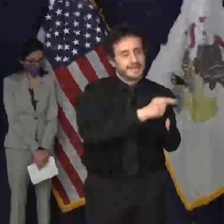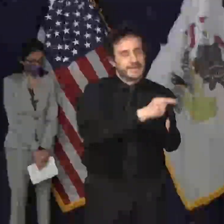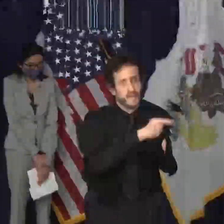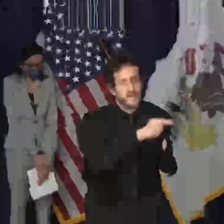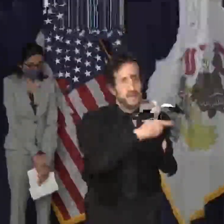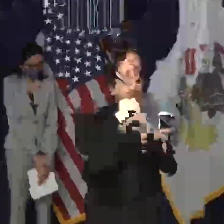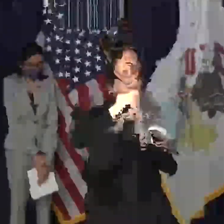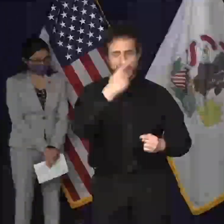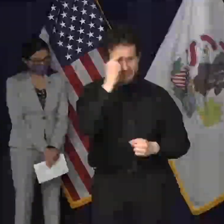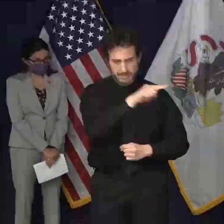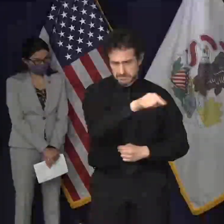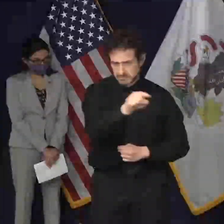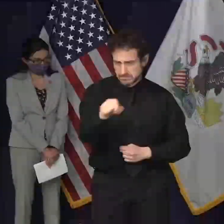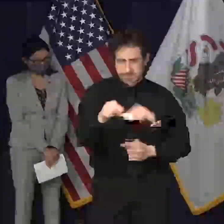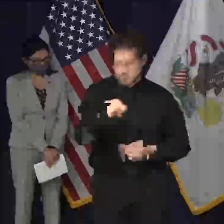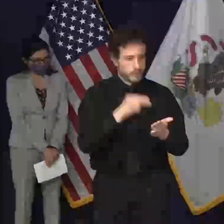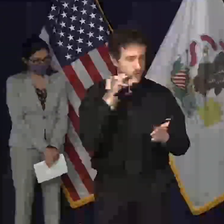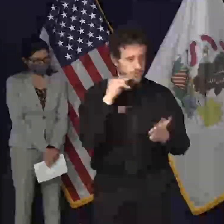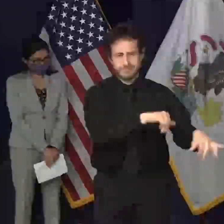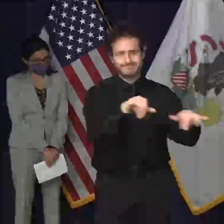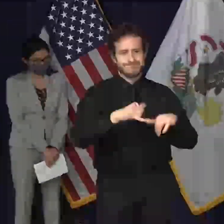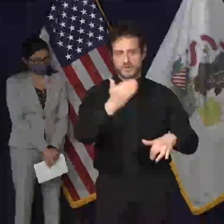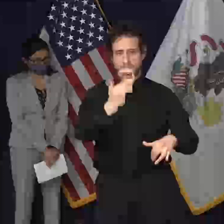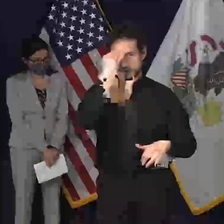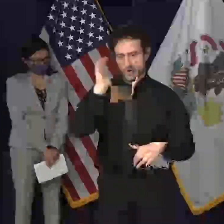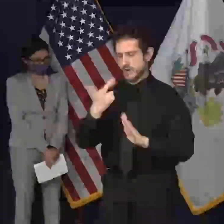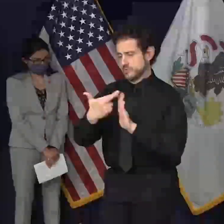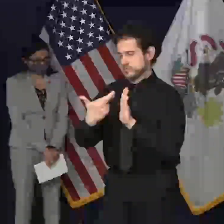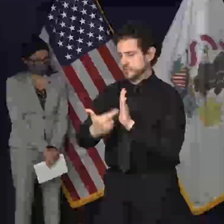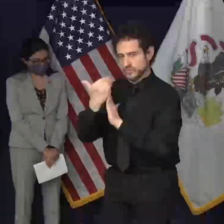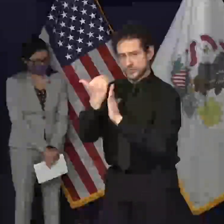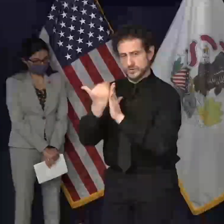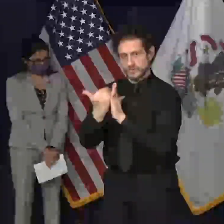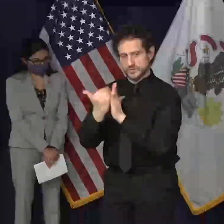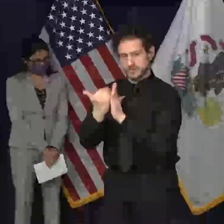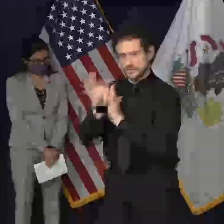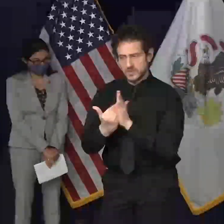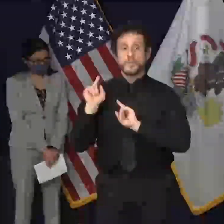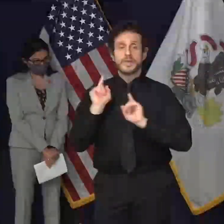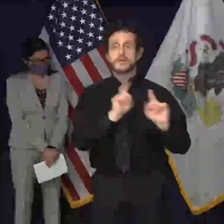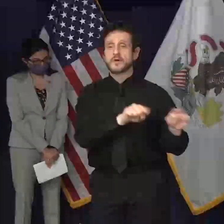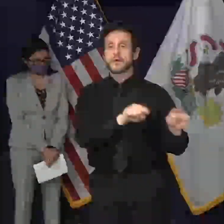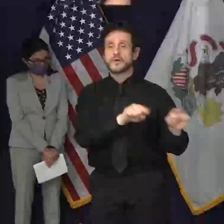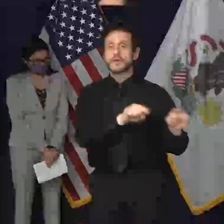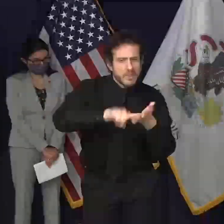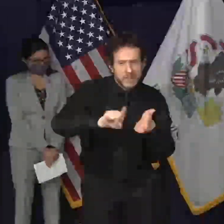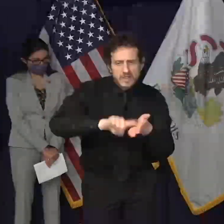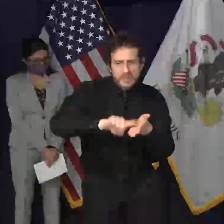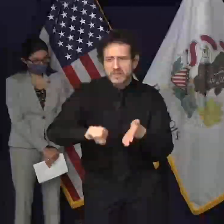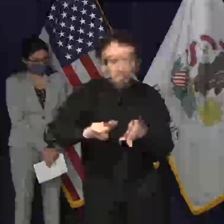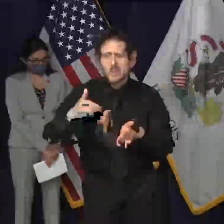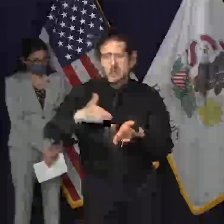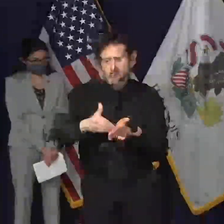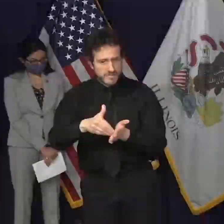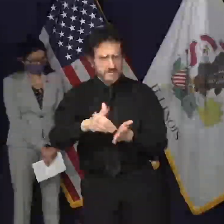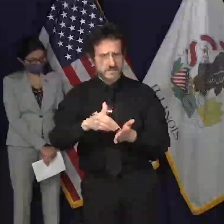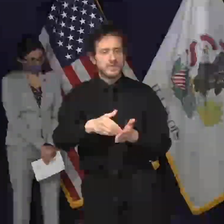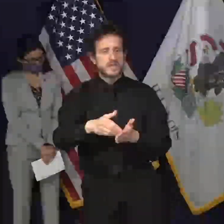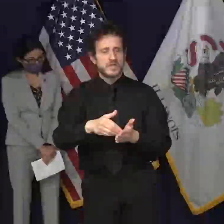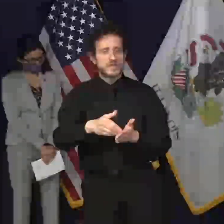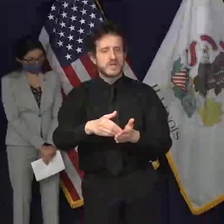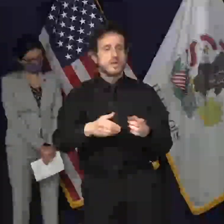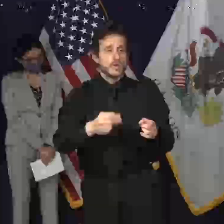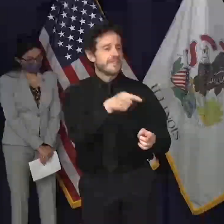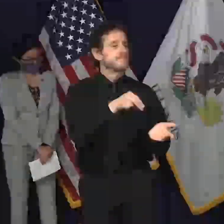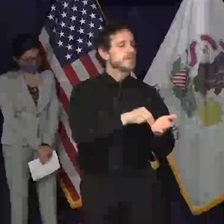aware of these standards. You know, there's regular surveys that occur for these long-term care facilities. So we identify deficiencies on the